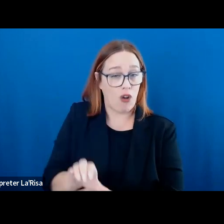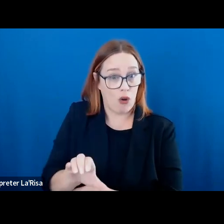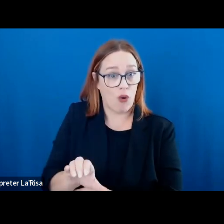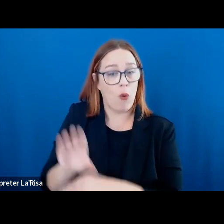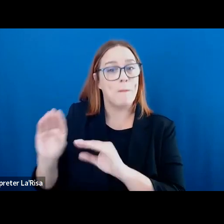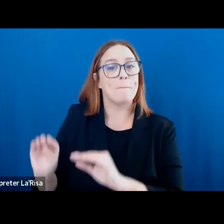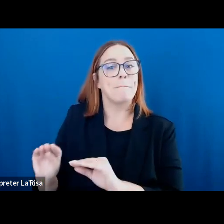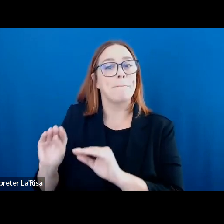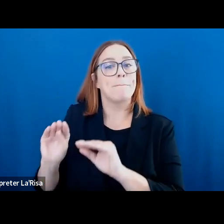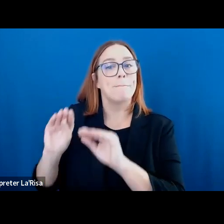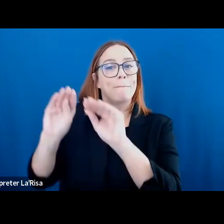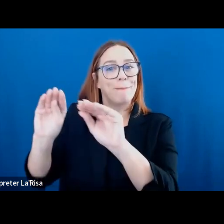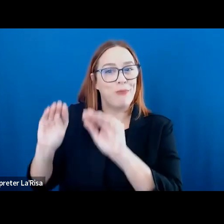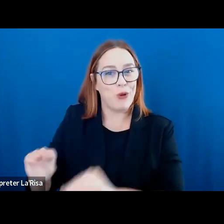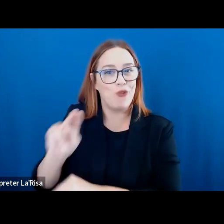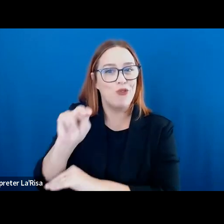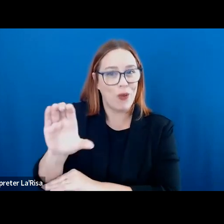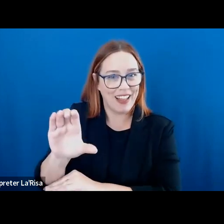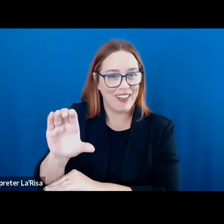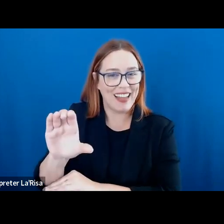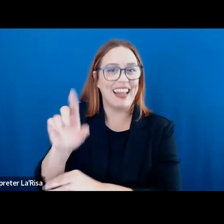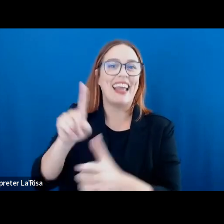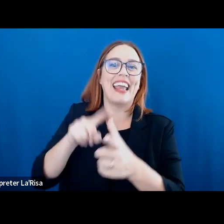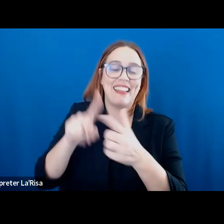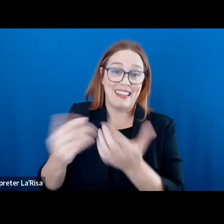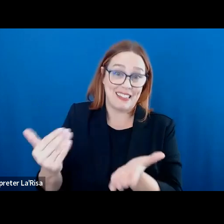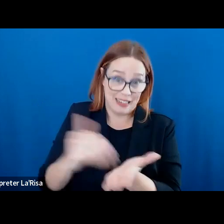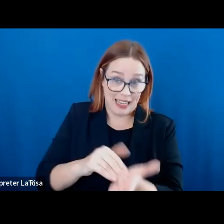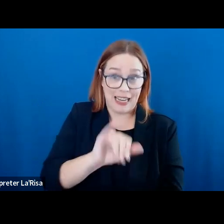North Carolina and then to Indiana.